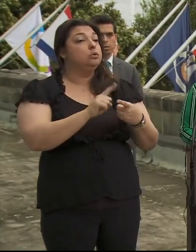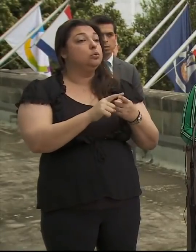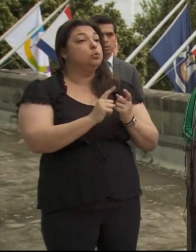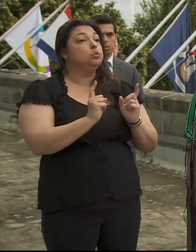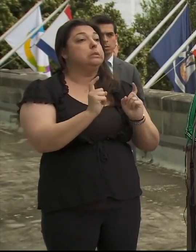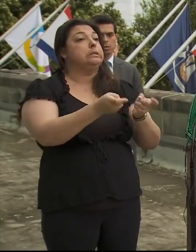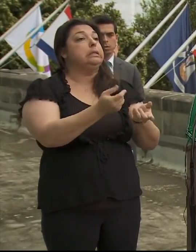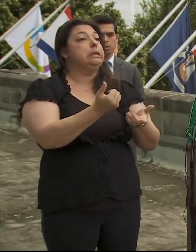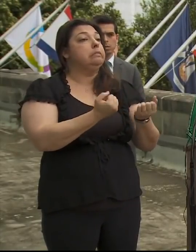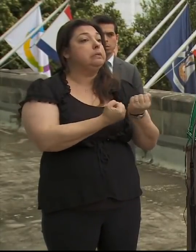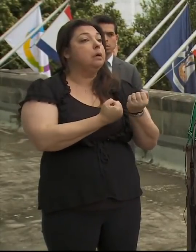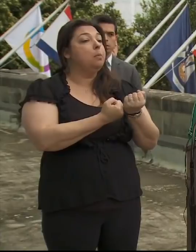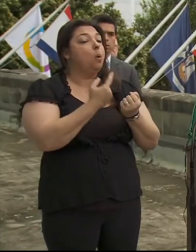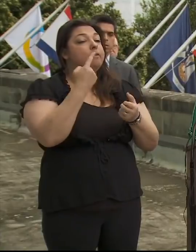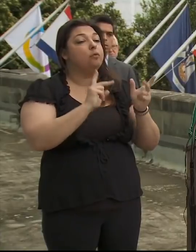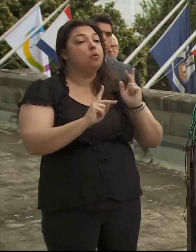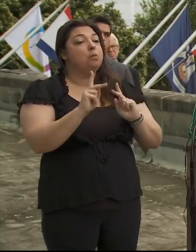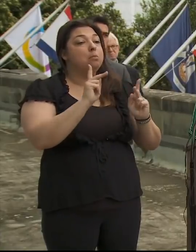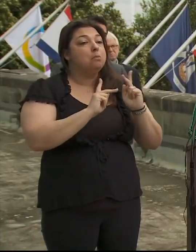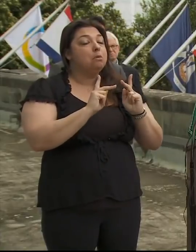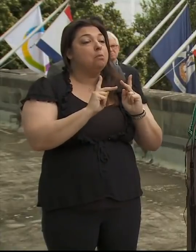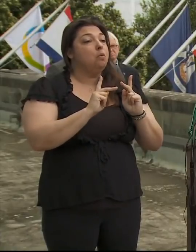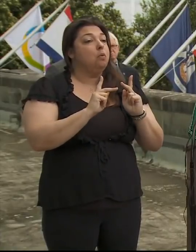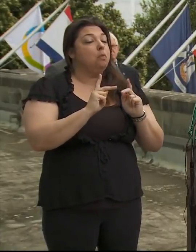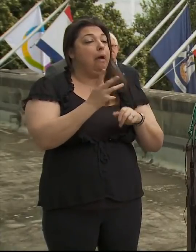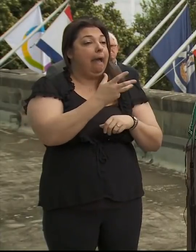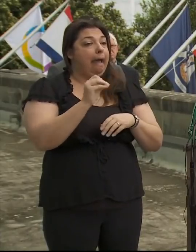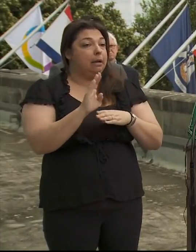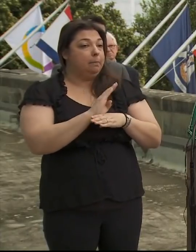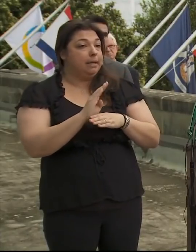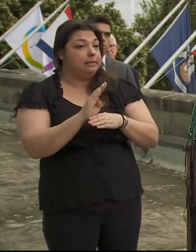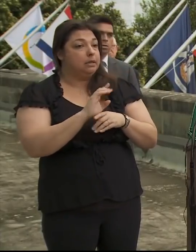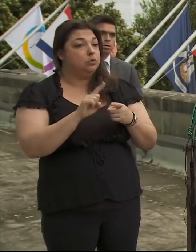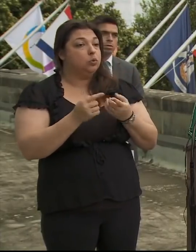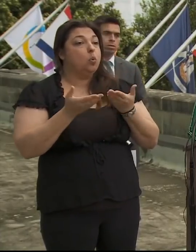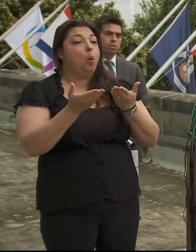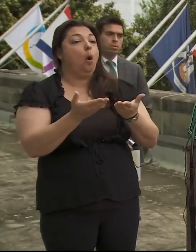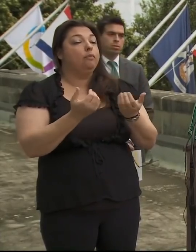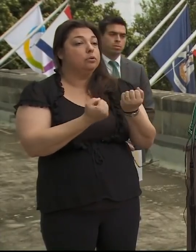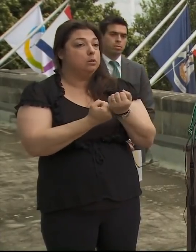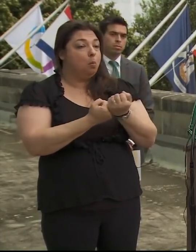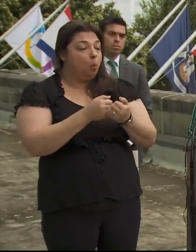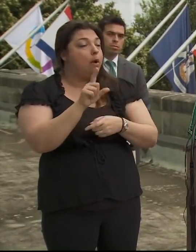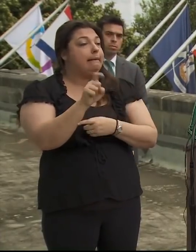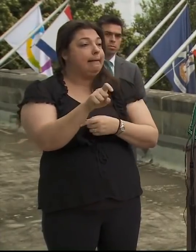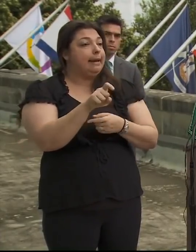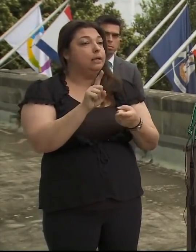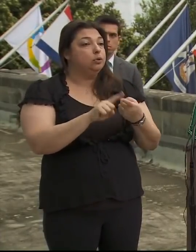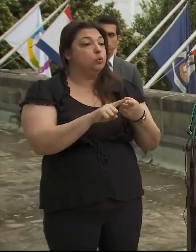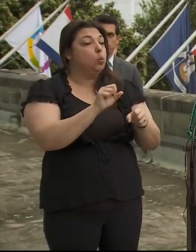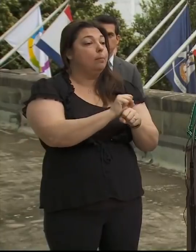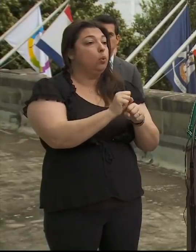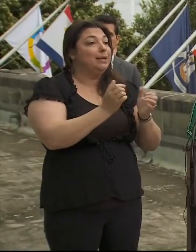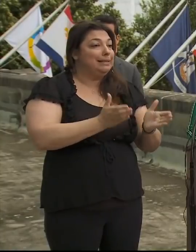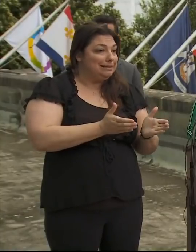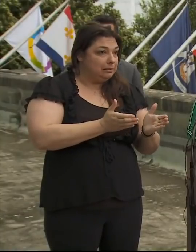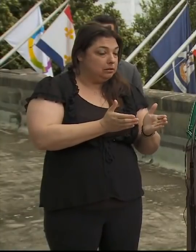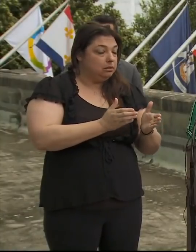support for the residents and business community to offer, again, their support that's needed to their